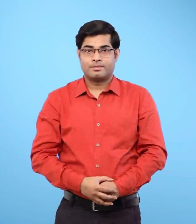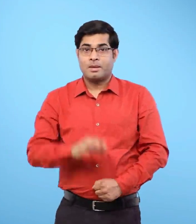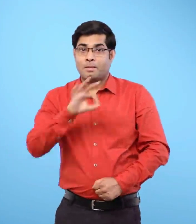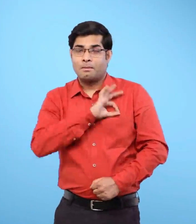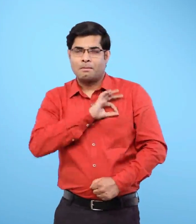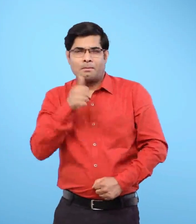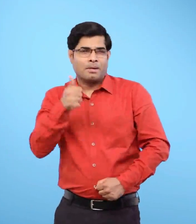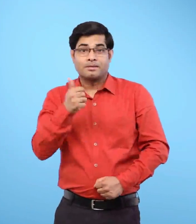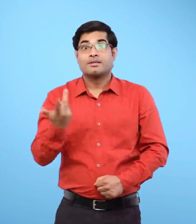What I like best.